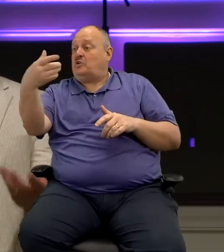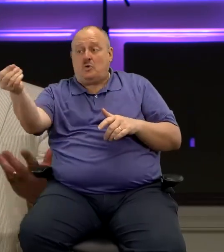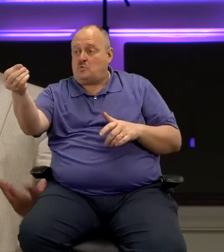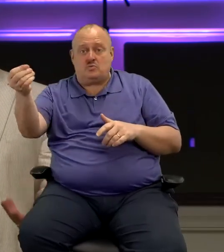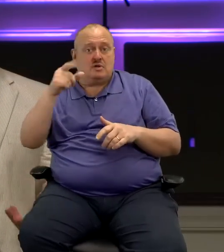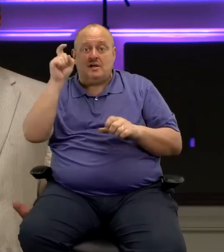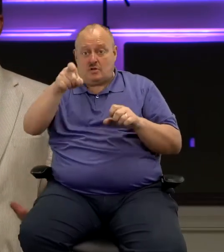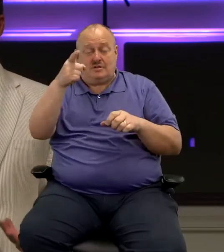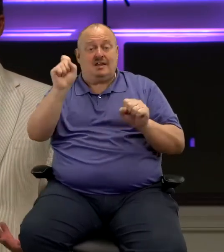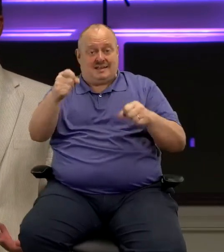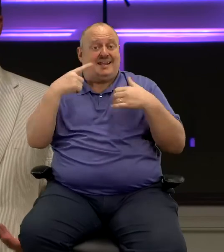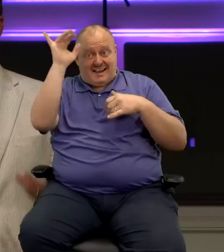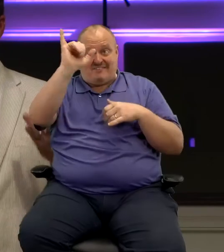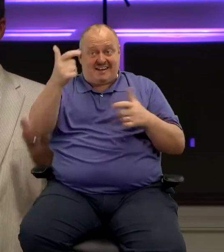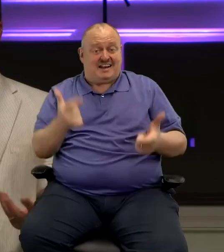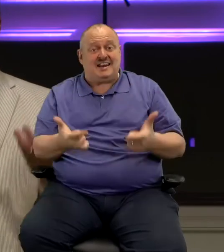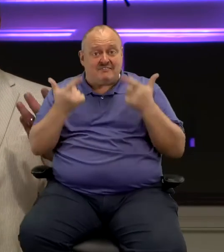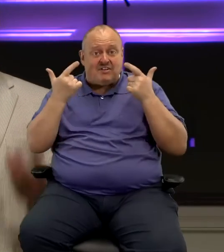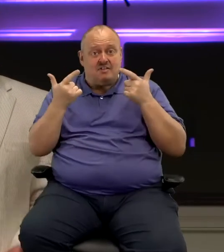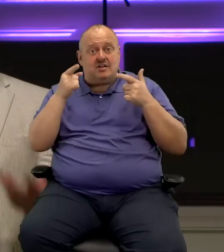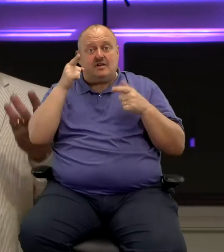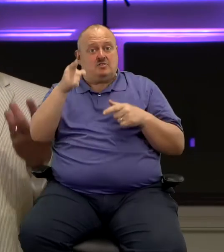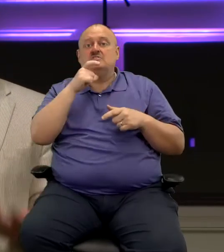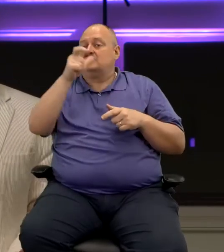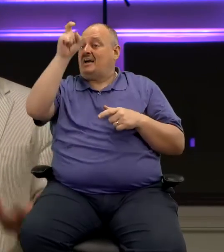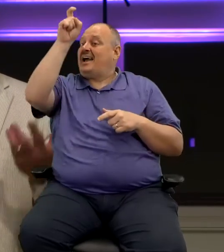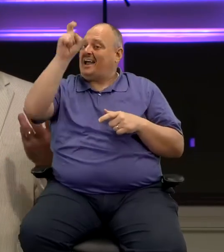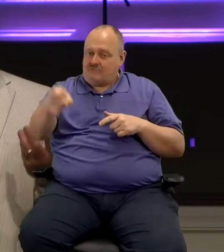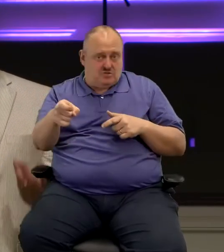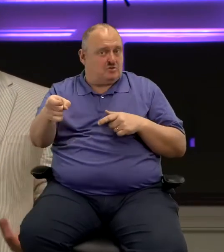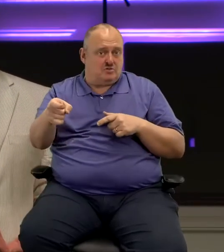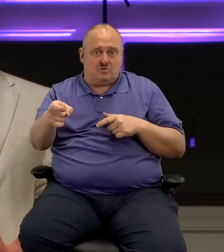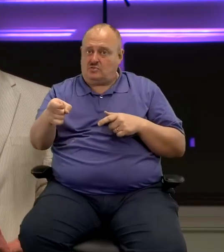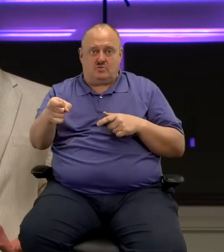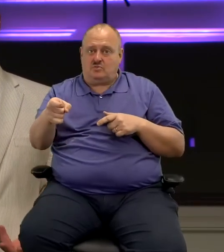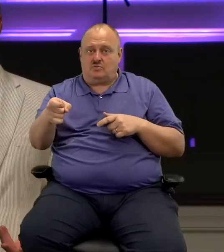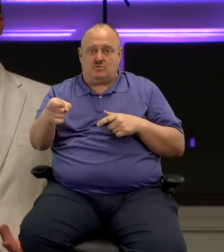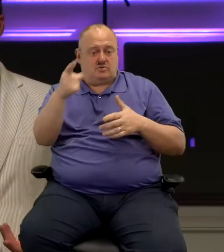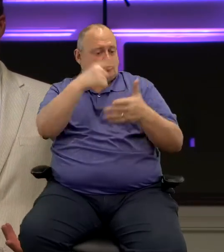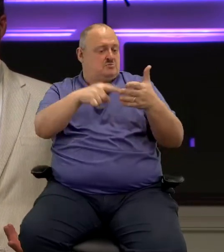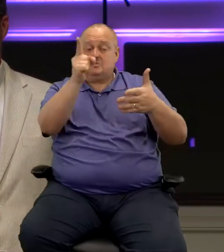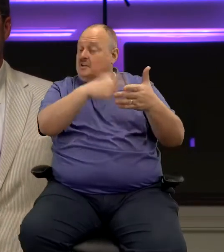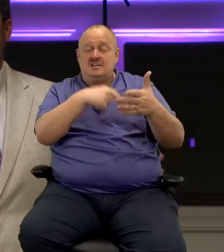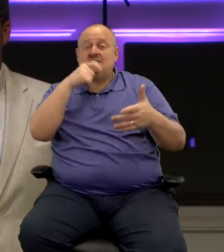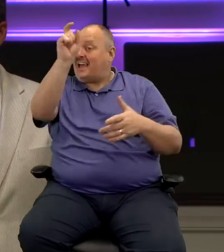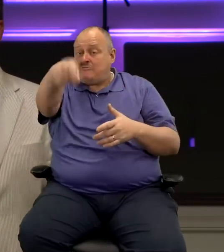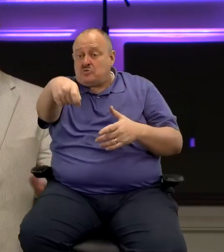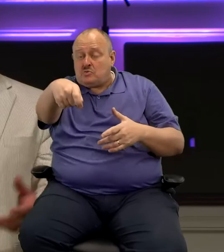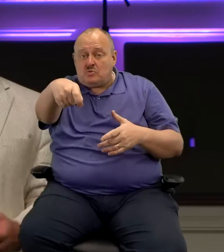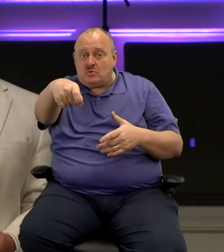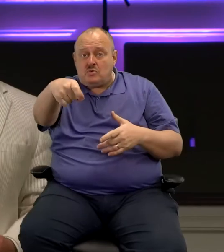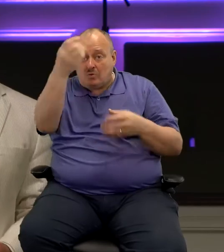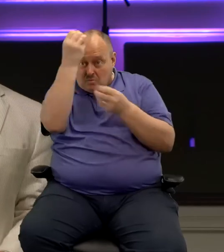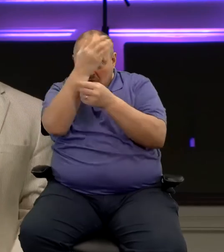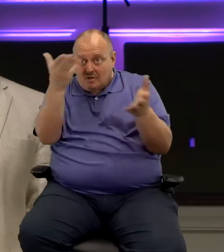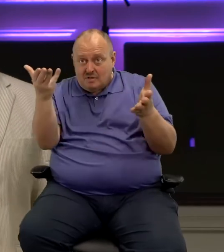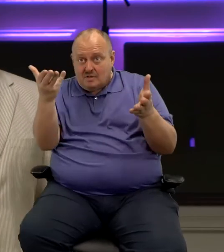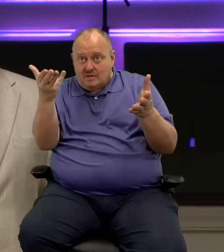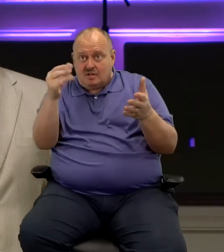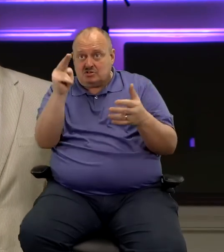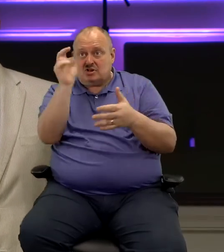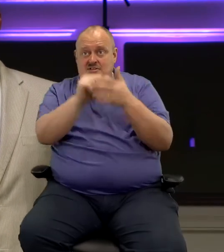life. You can have everlasting life. You do not have to be condemned. If you'll allow me to summarize John